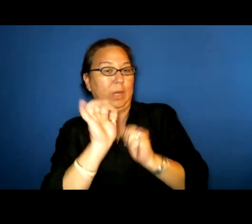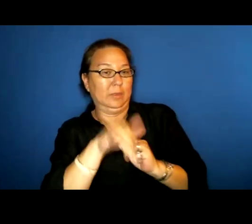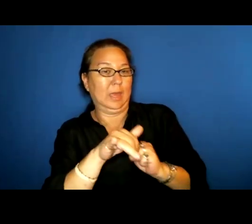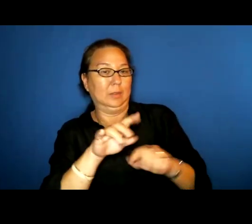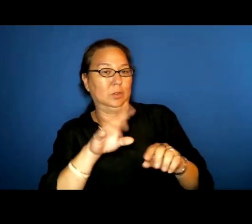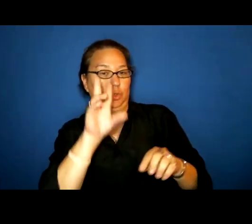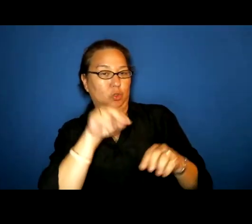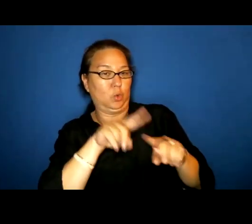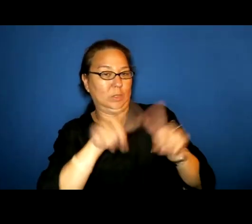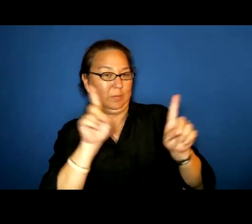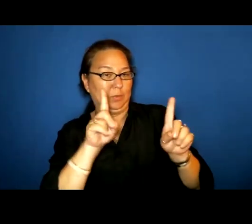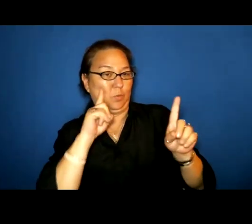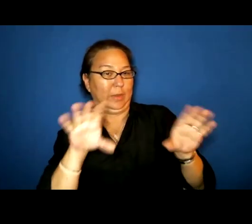correct?